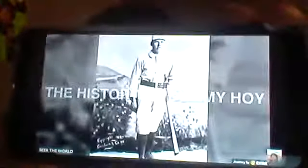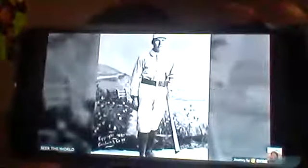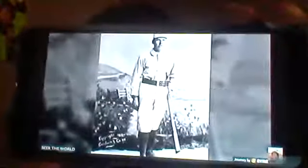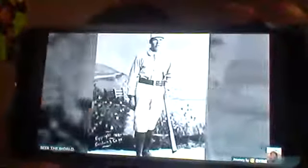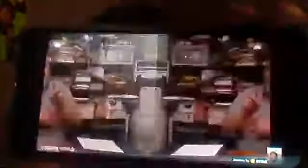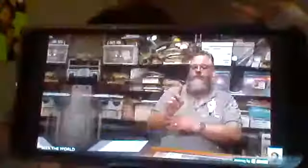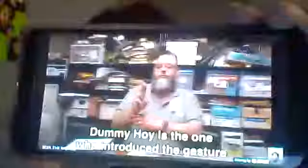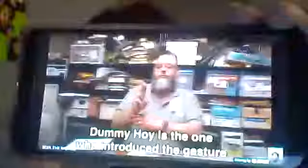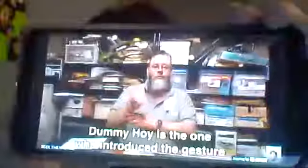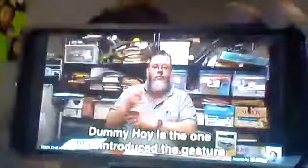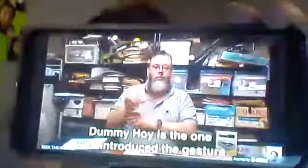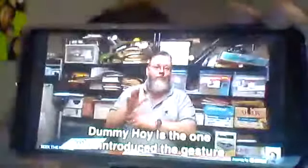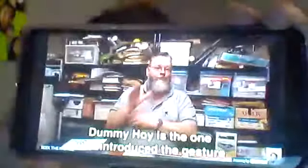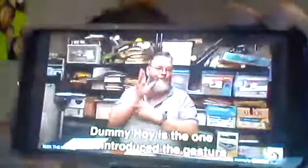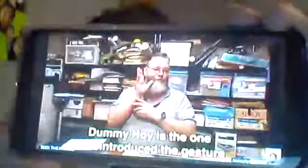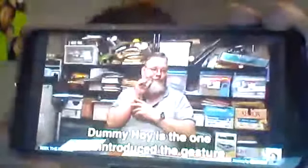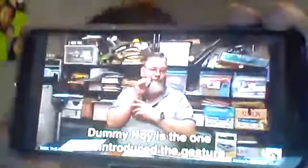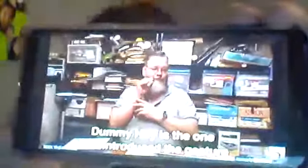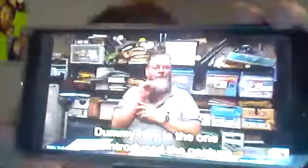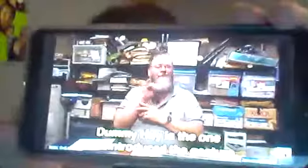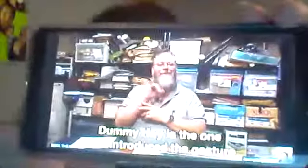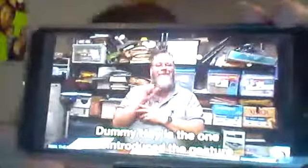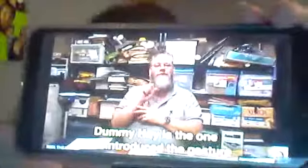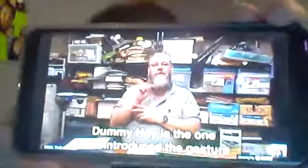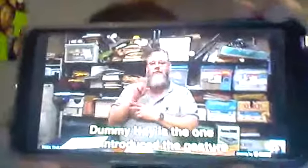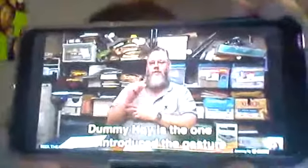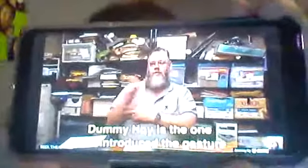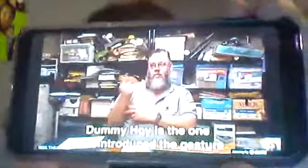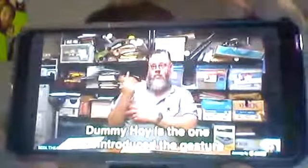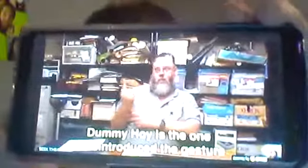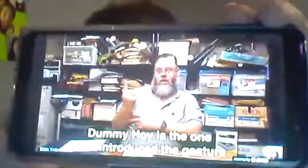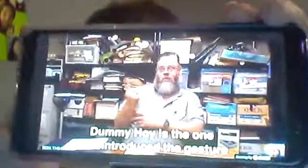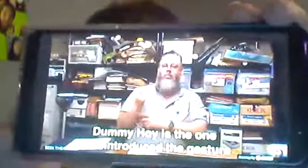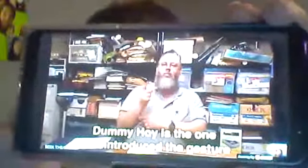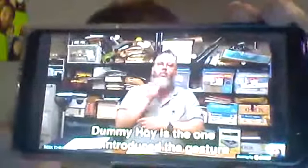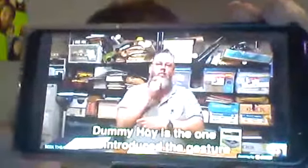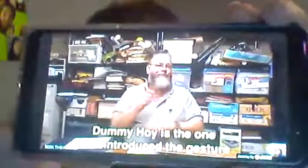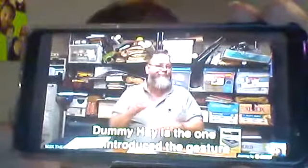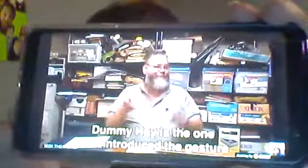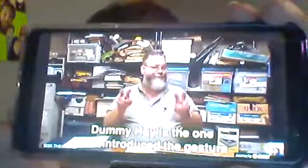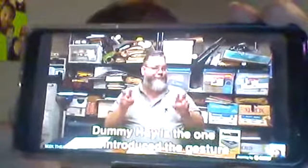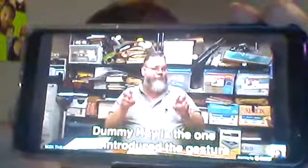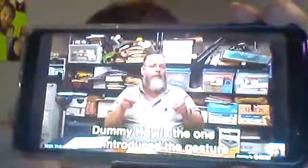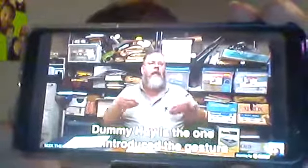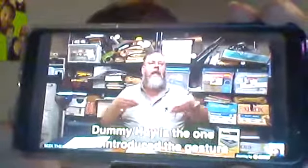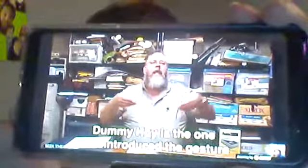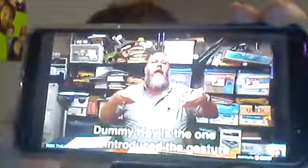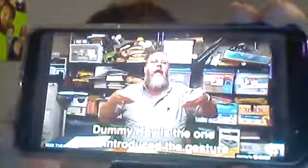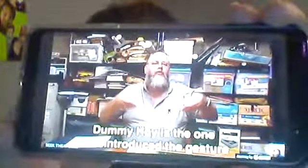The history of William Hoy. Dummy Hoy is the one who introduced the gesture.